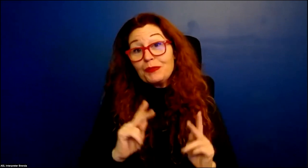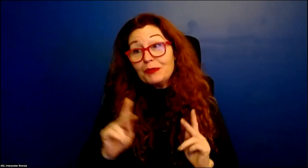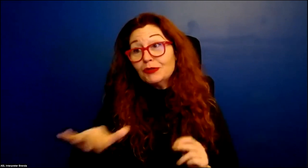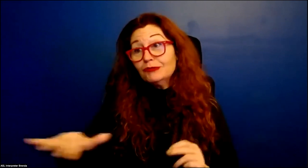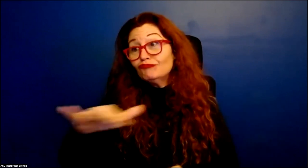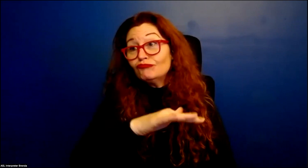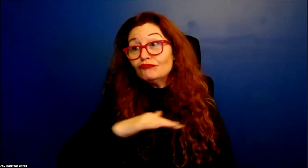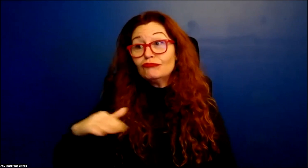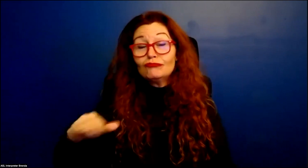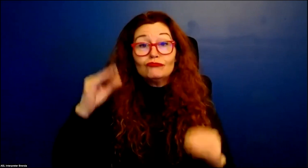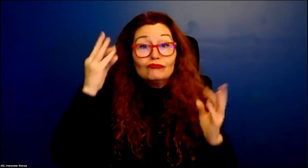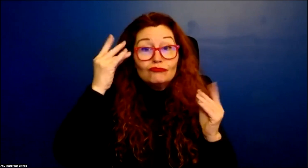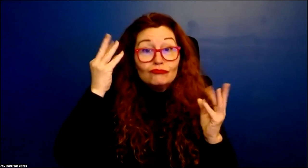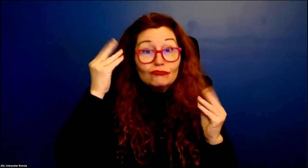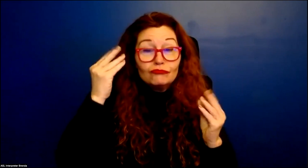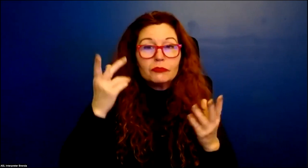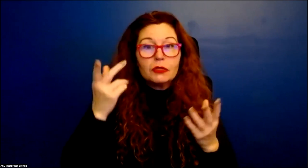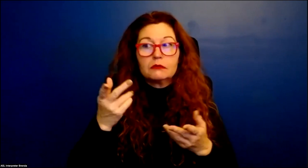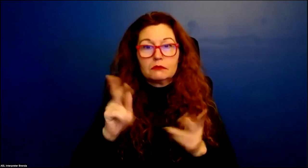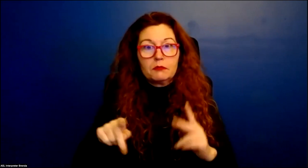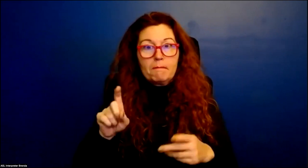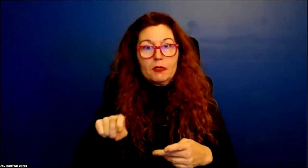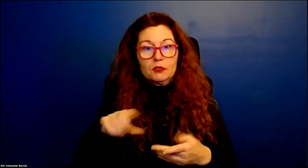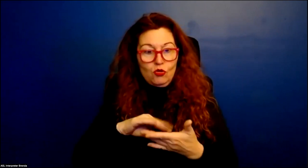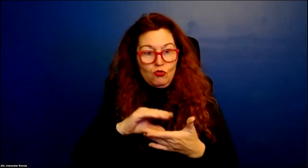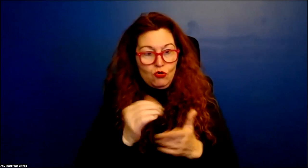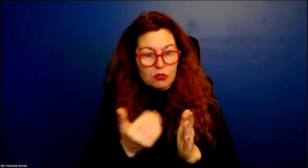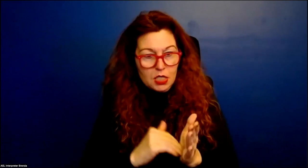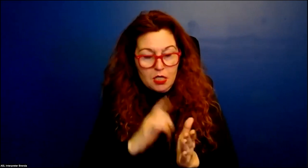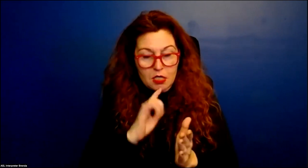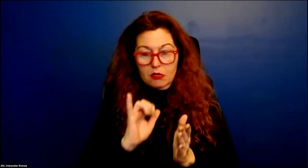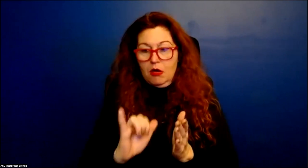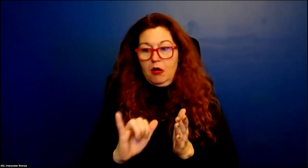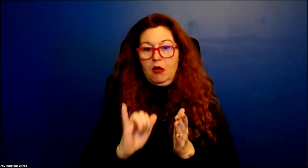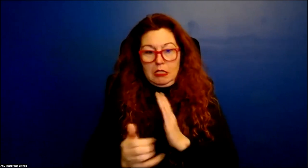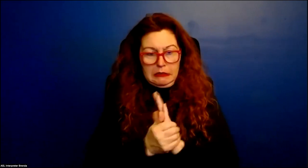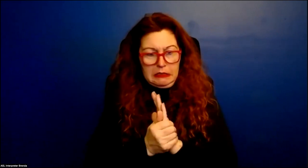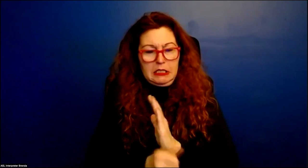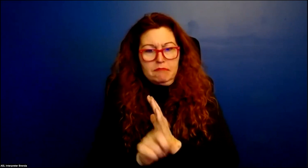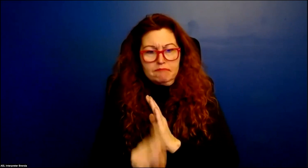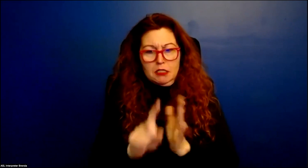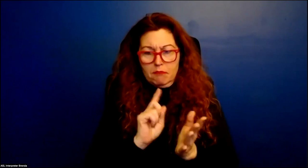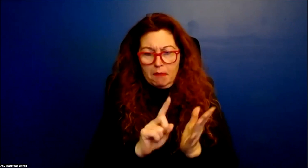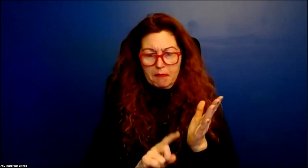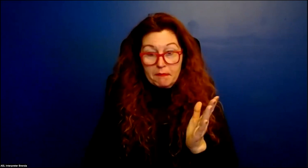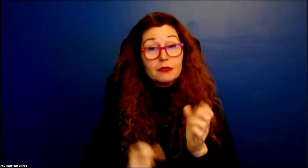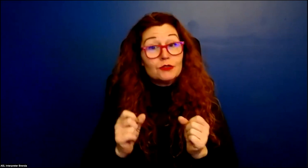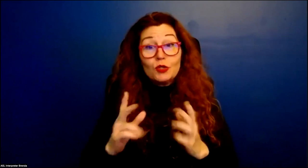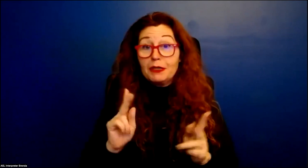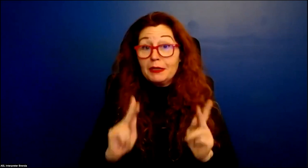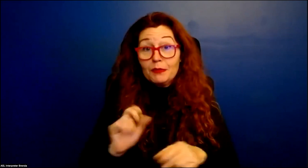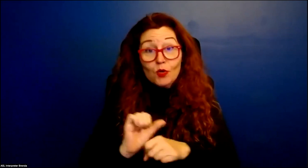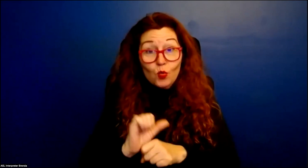it'll retrain some people, because now they'll have to have the skills. So it'll upskill a lot of existing developers and people in this field as well.